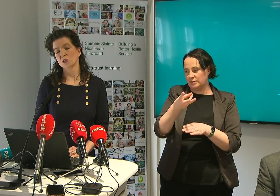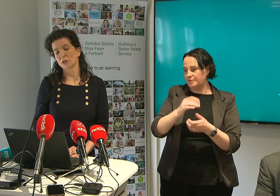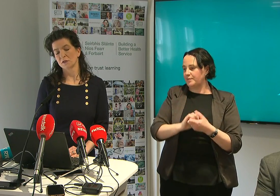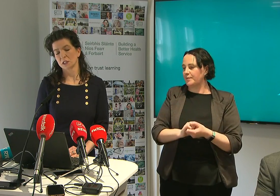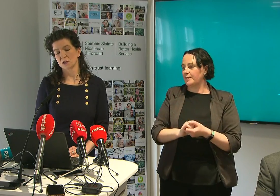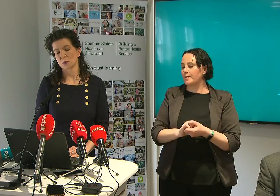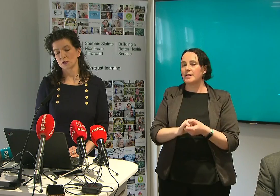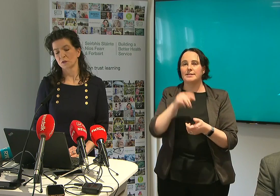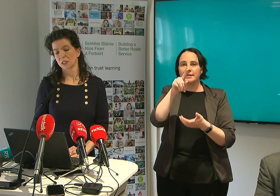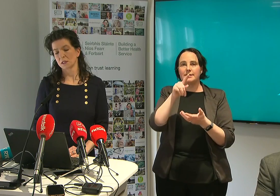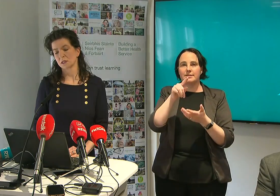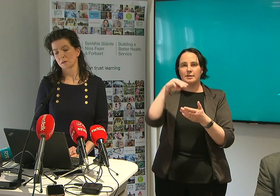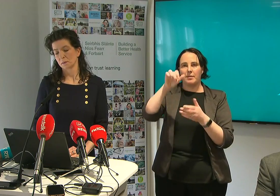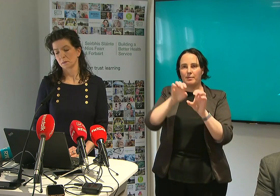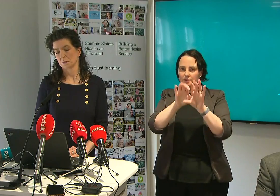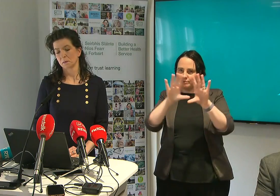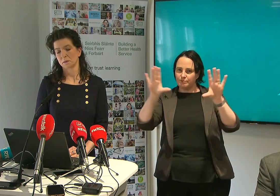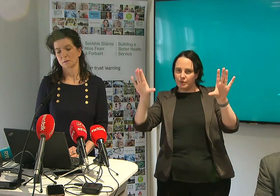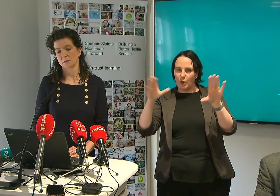This is the geographic distribution of cases.